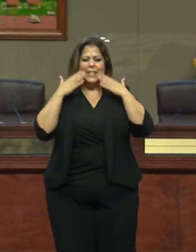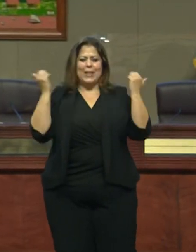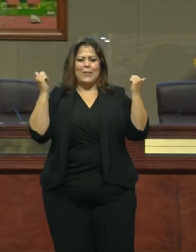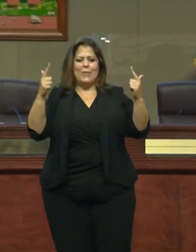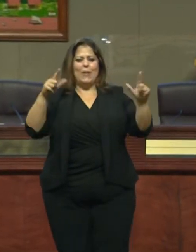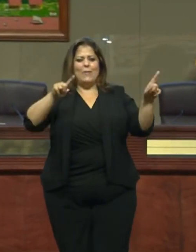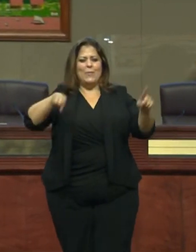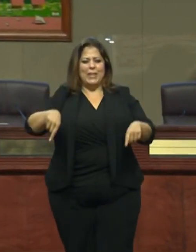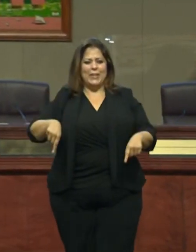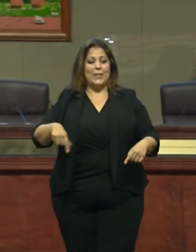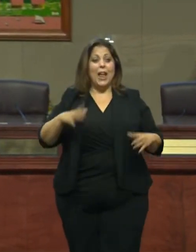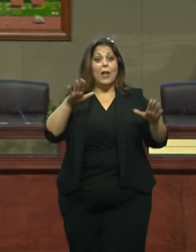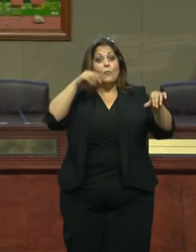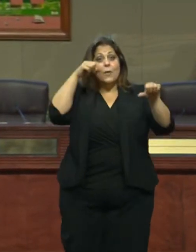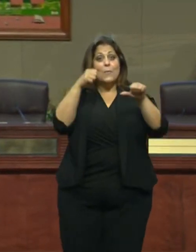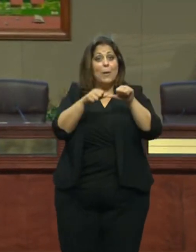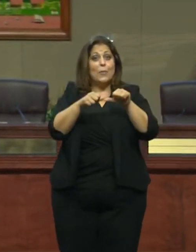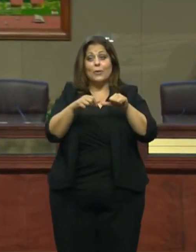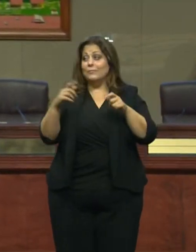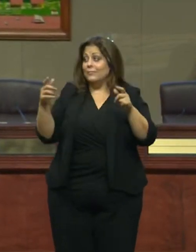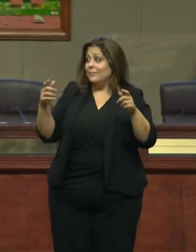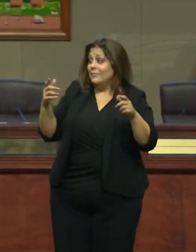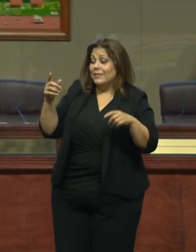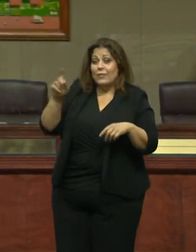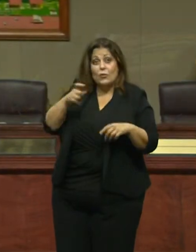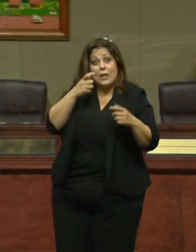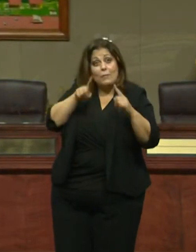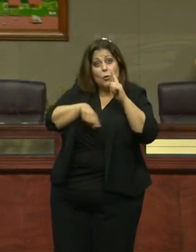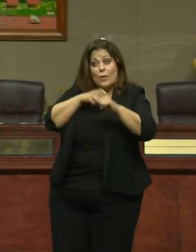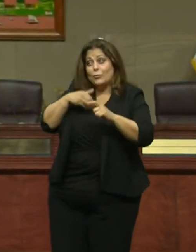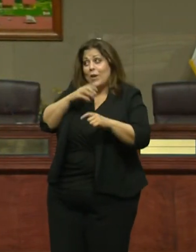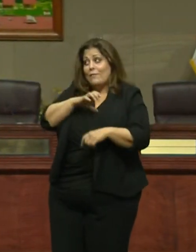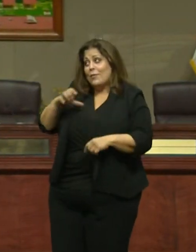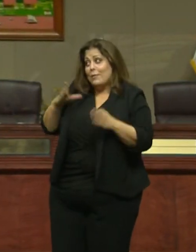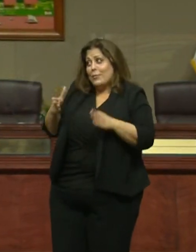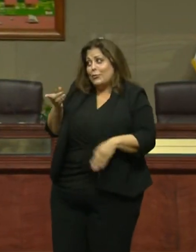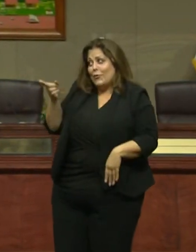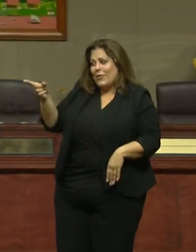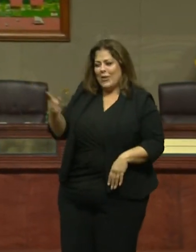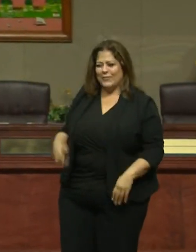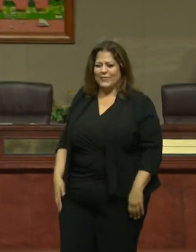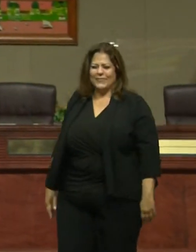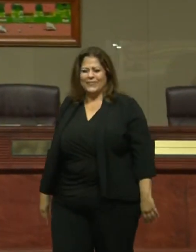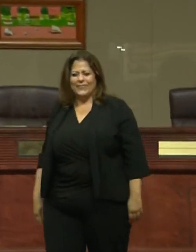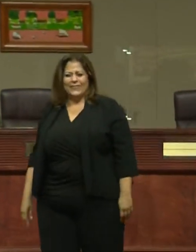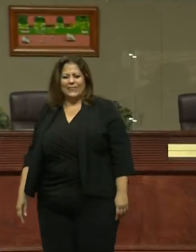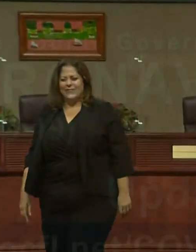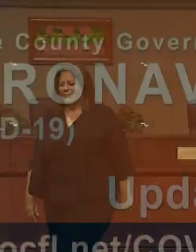being here. And remember those commissioners over there if you have any tough questions for them.